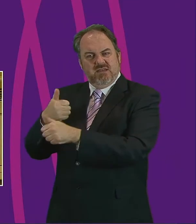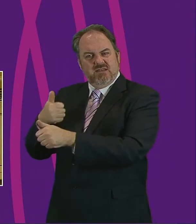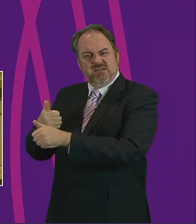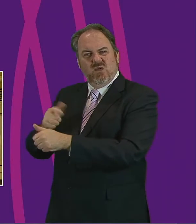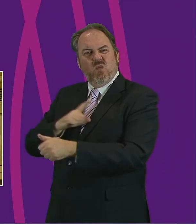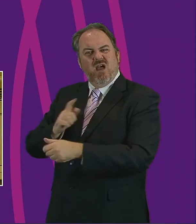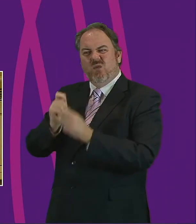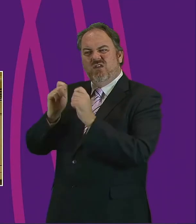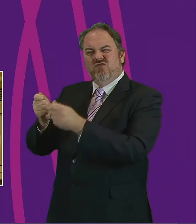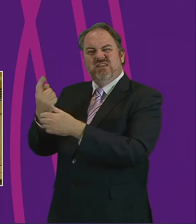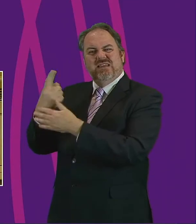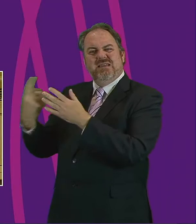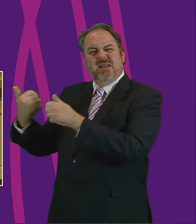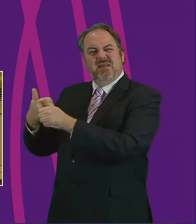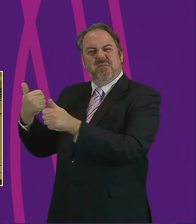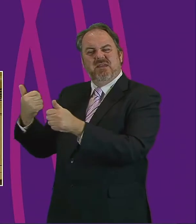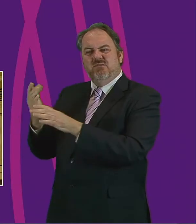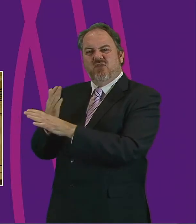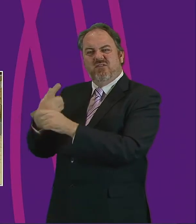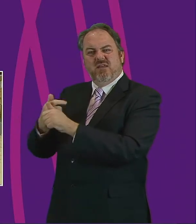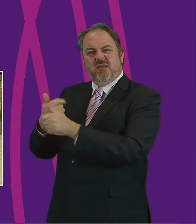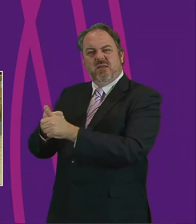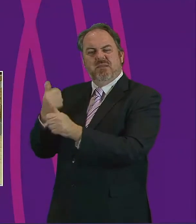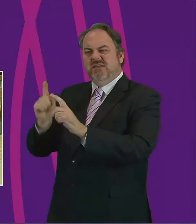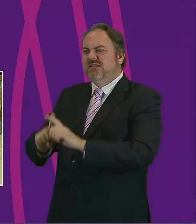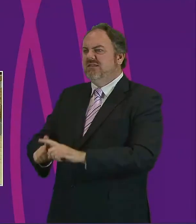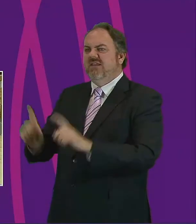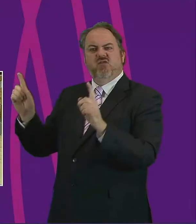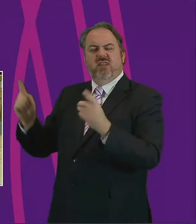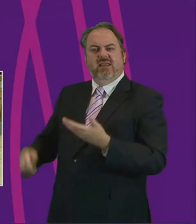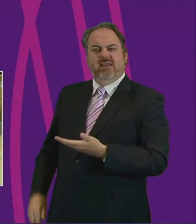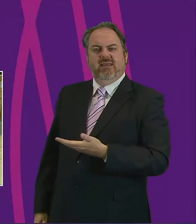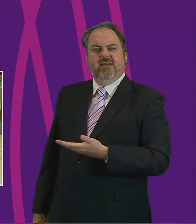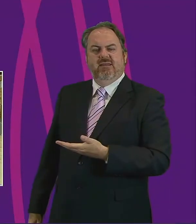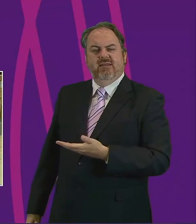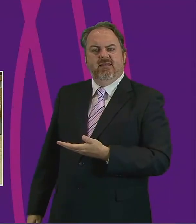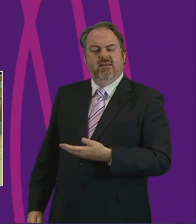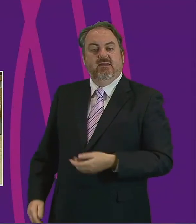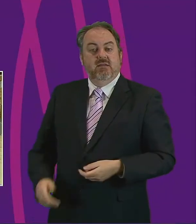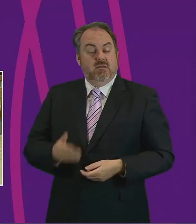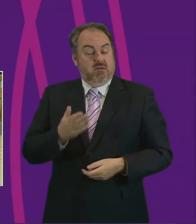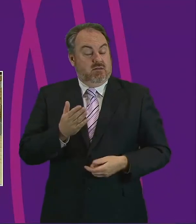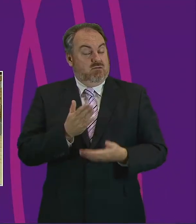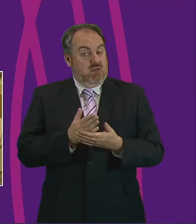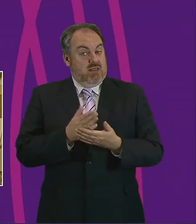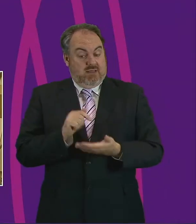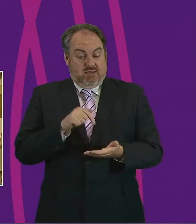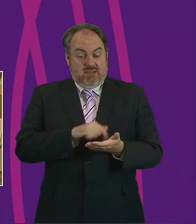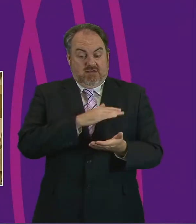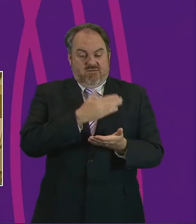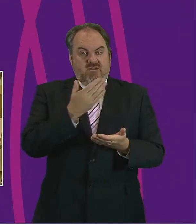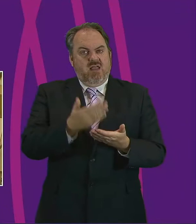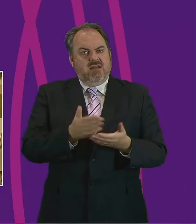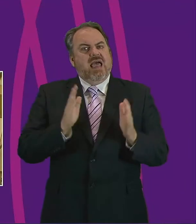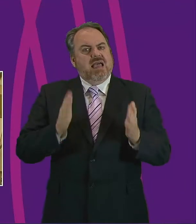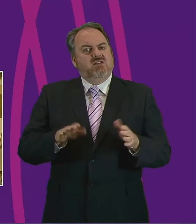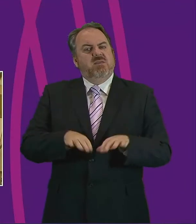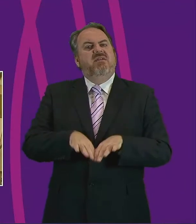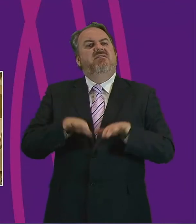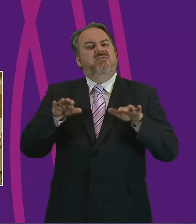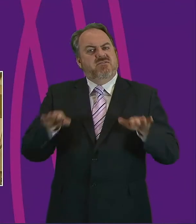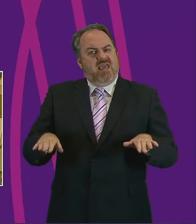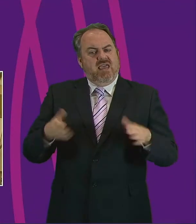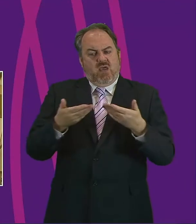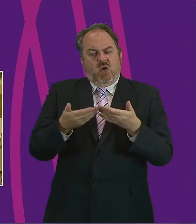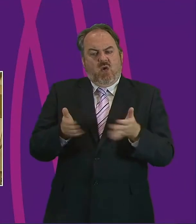treated so differently by this Scottish Government? Well, it's important with any fund like this that there is fairness and transparency about how funds